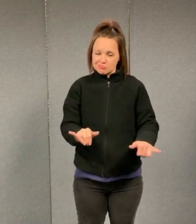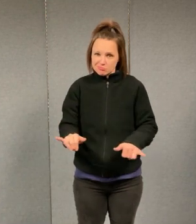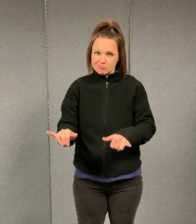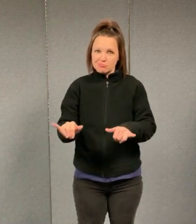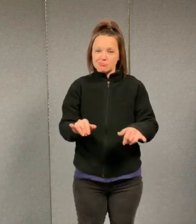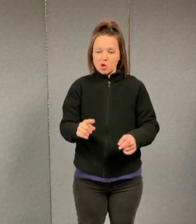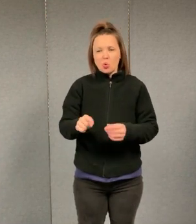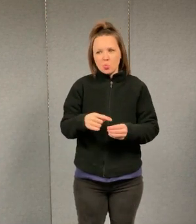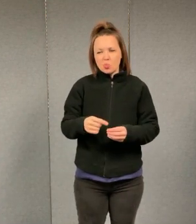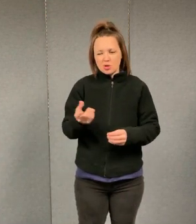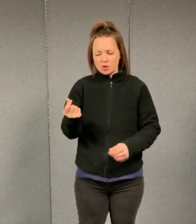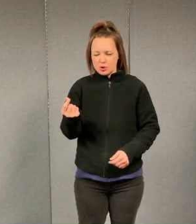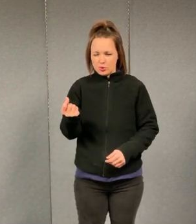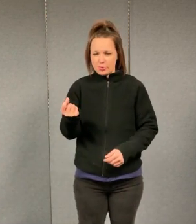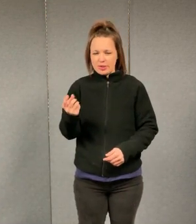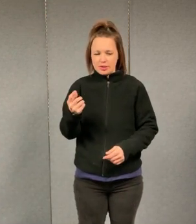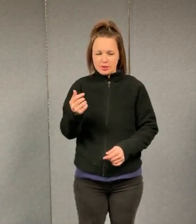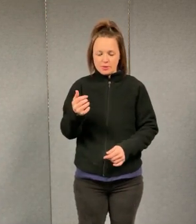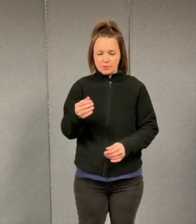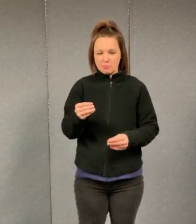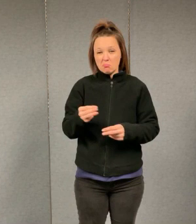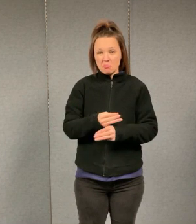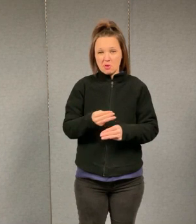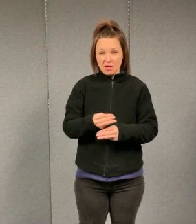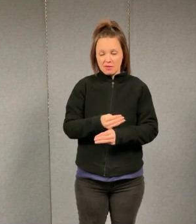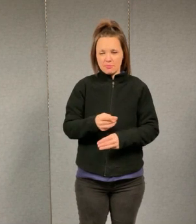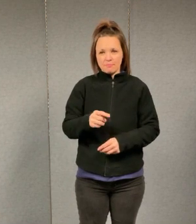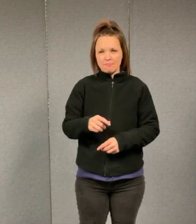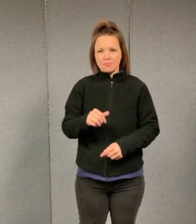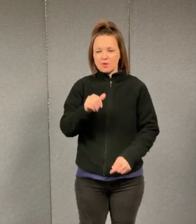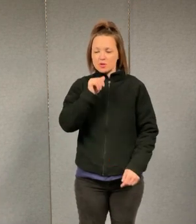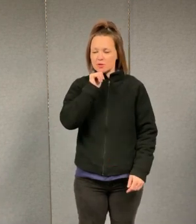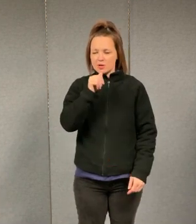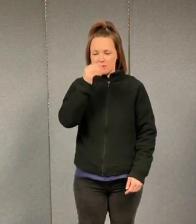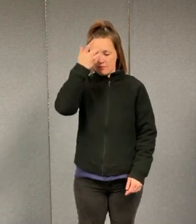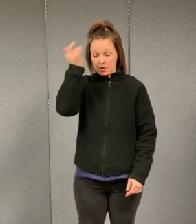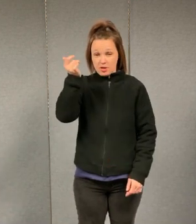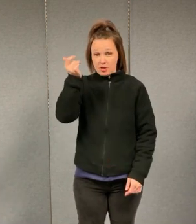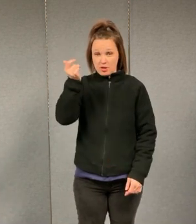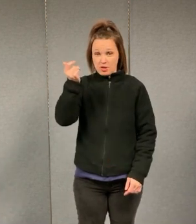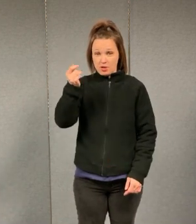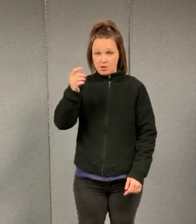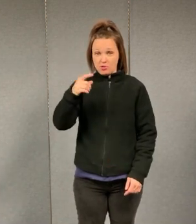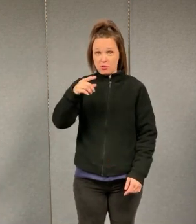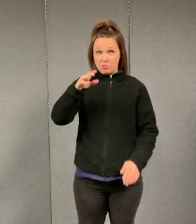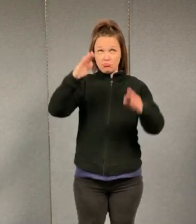And we don't want to forget the ceiling of the shed, so tomorrow we'll also find out how much the roof will